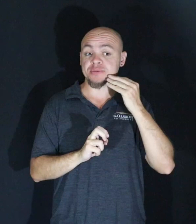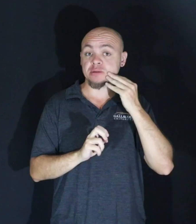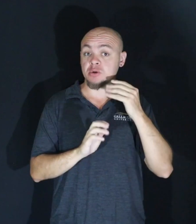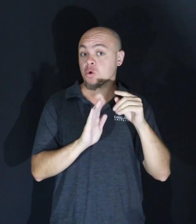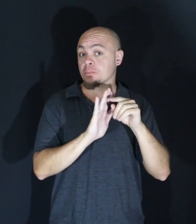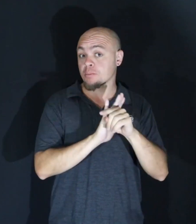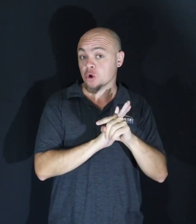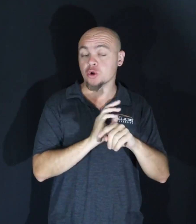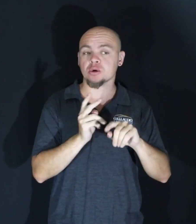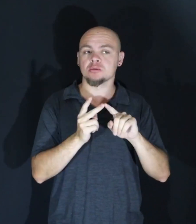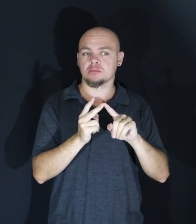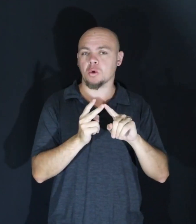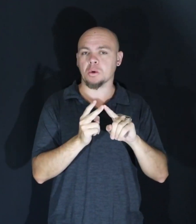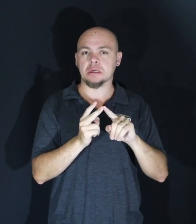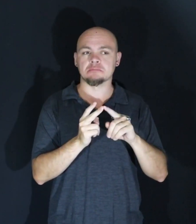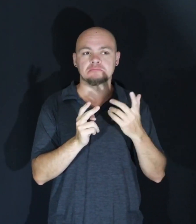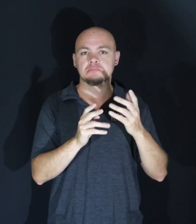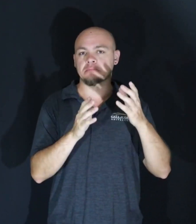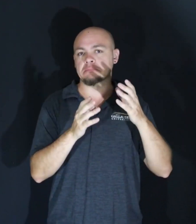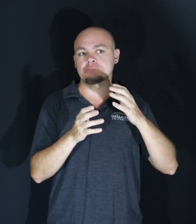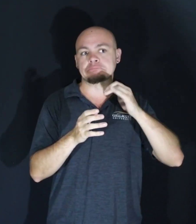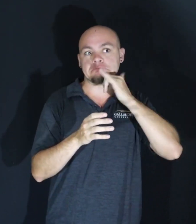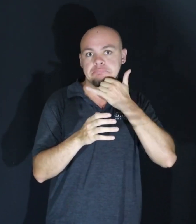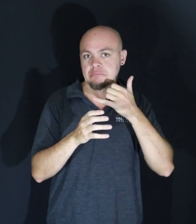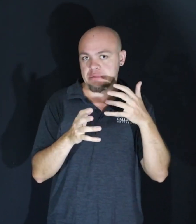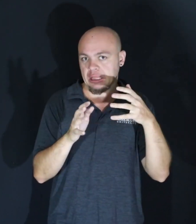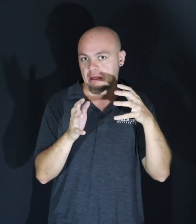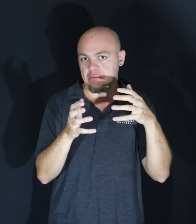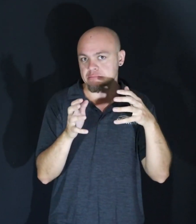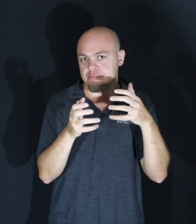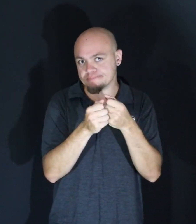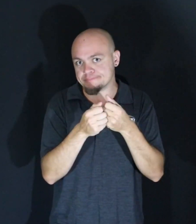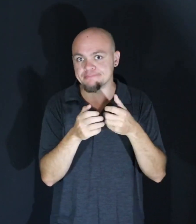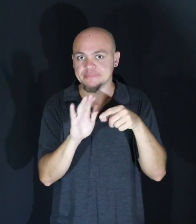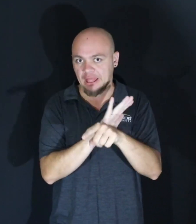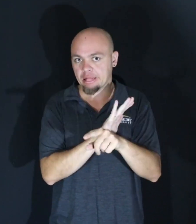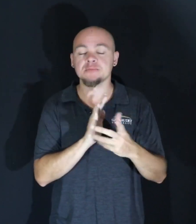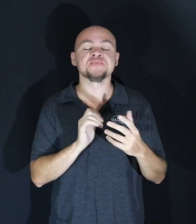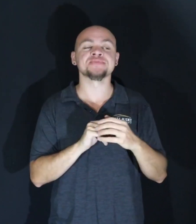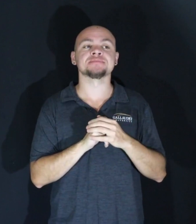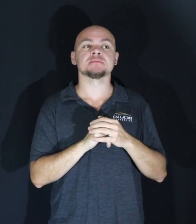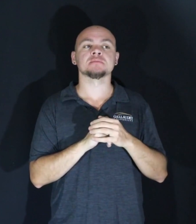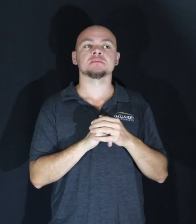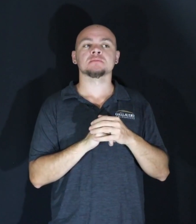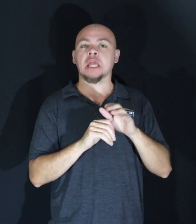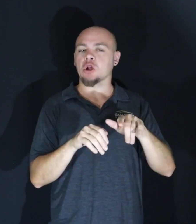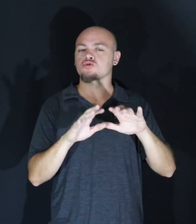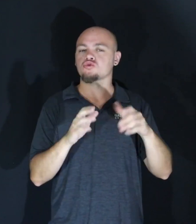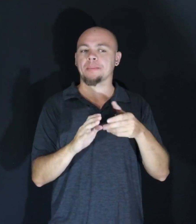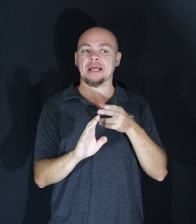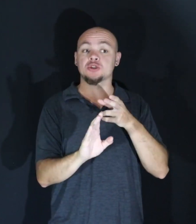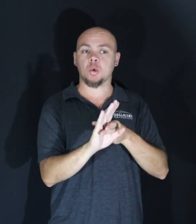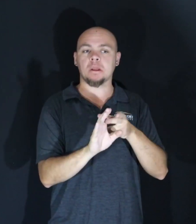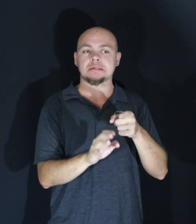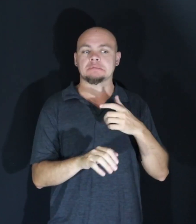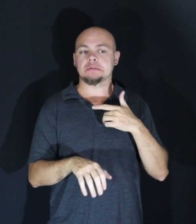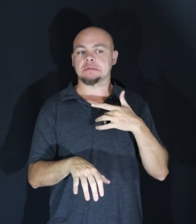murder or manslaughter. While I was nervous about joining the group, when I did, I knew I'd found the right